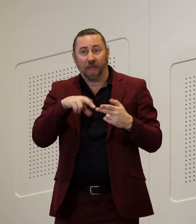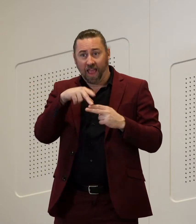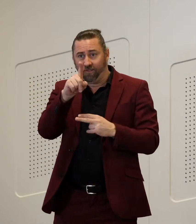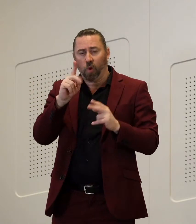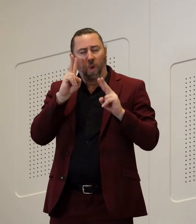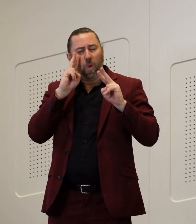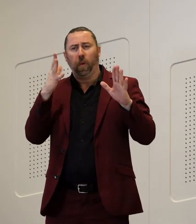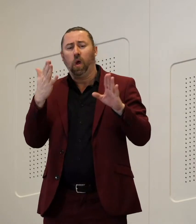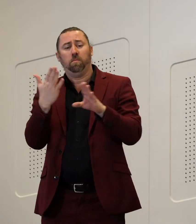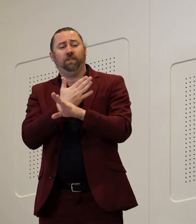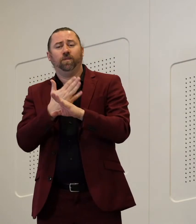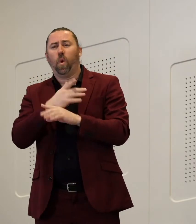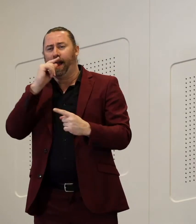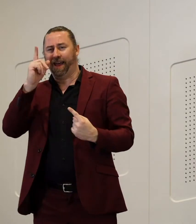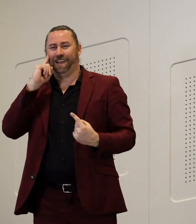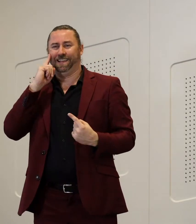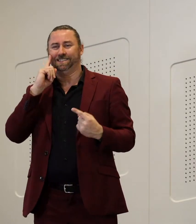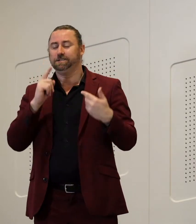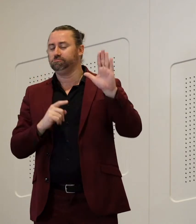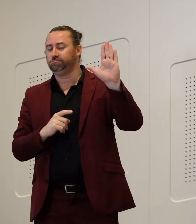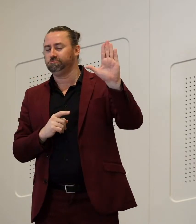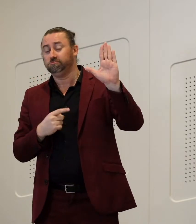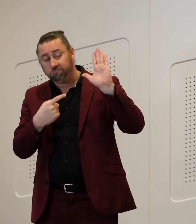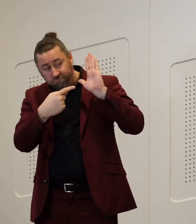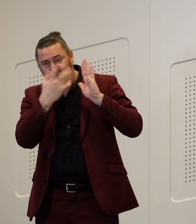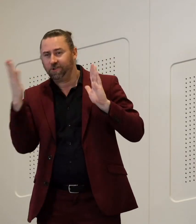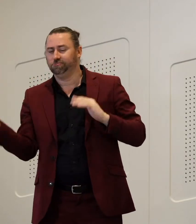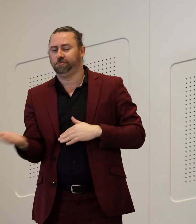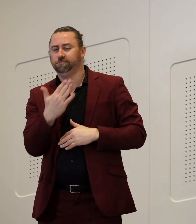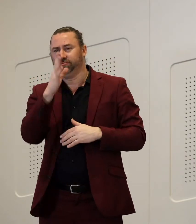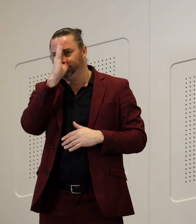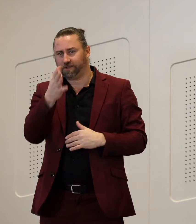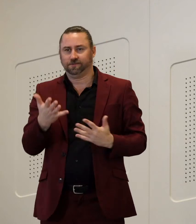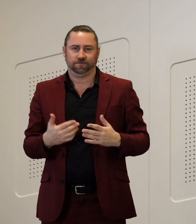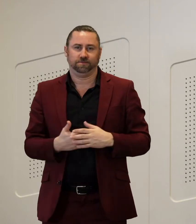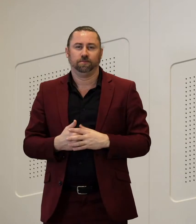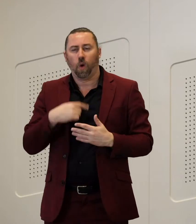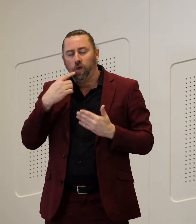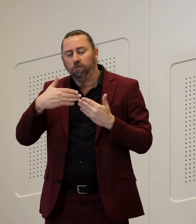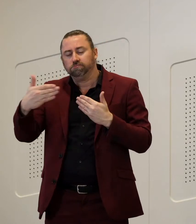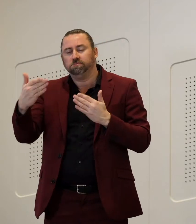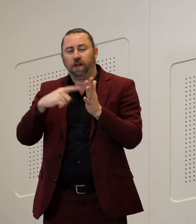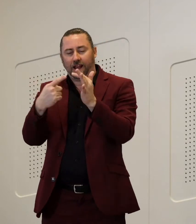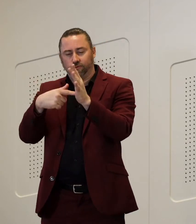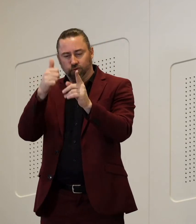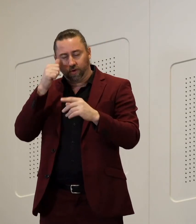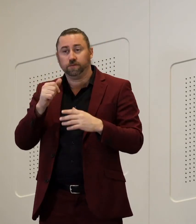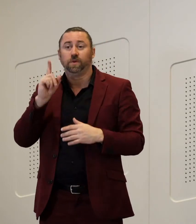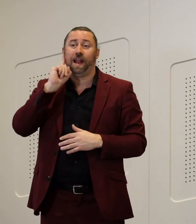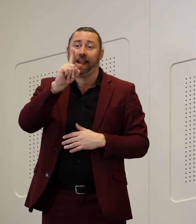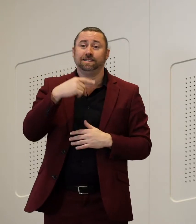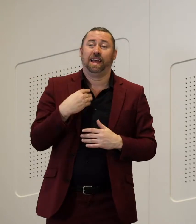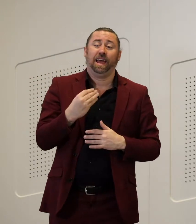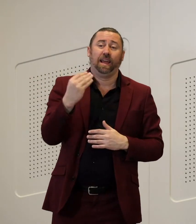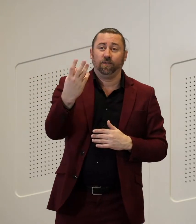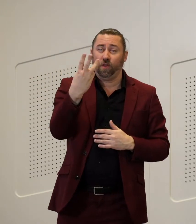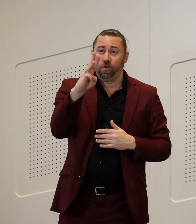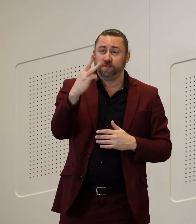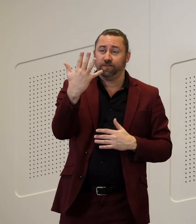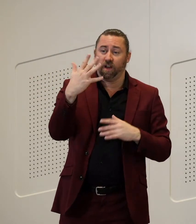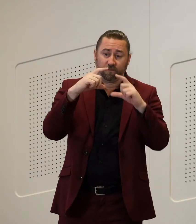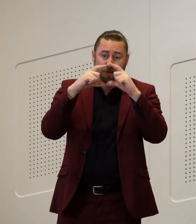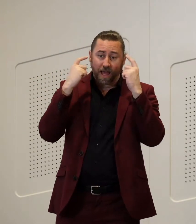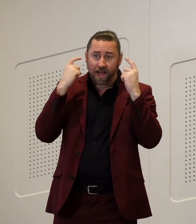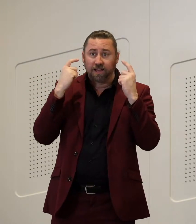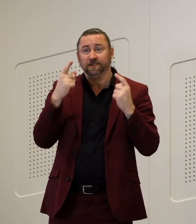as that operation unfolds, we'll be updating you in terms of what we're seeing there. Yesterday we handed out 35 masks. So the masks are with